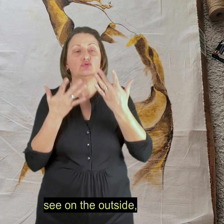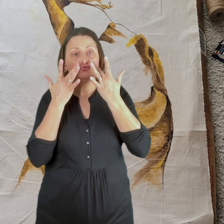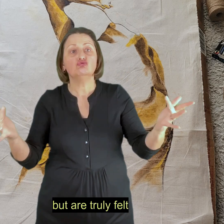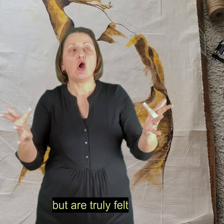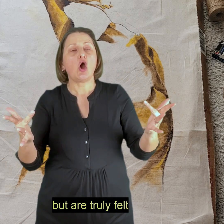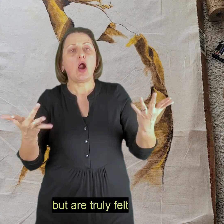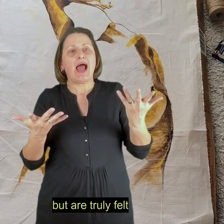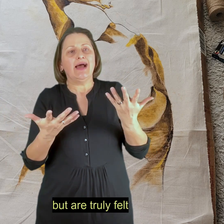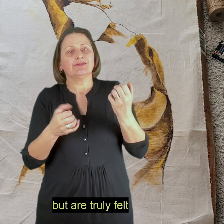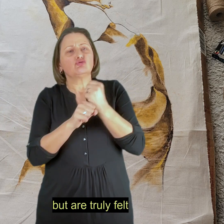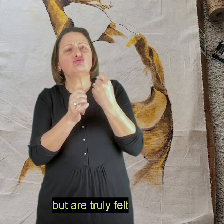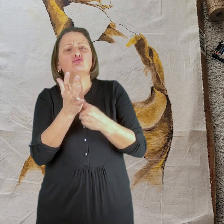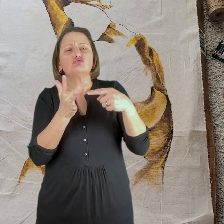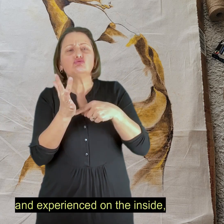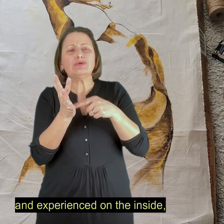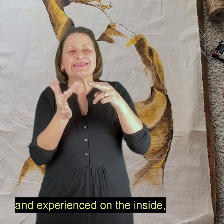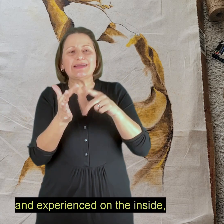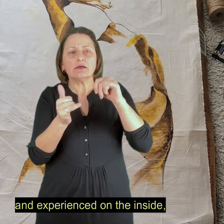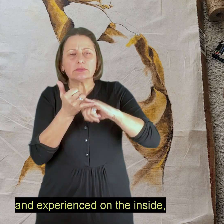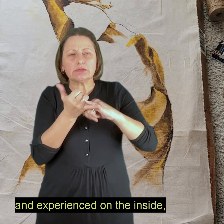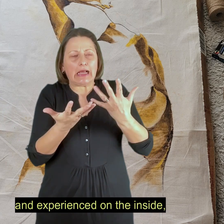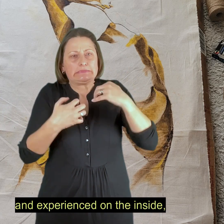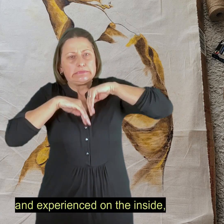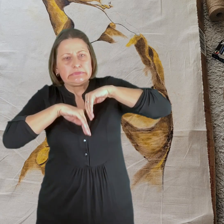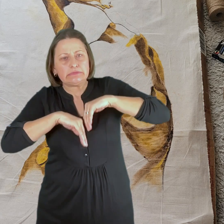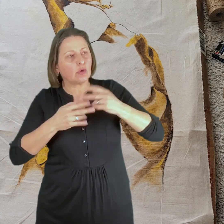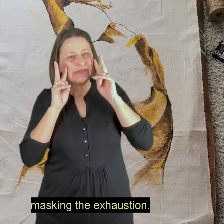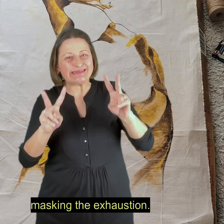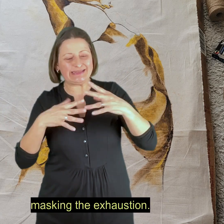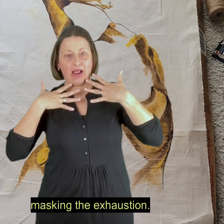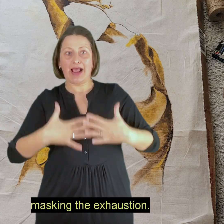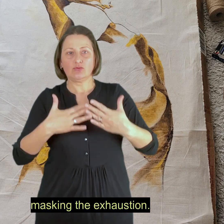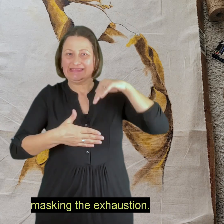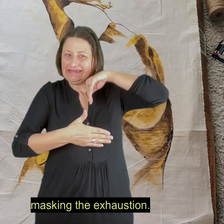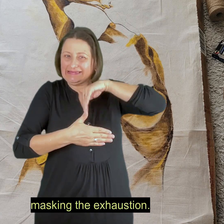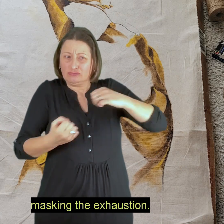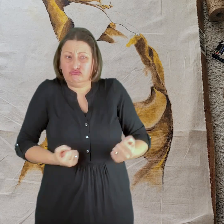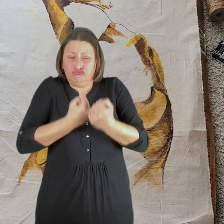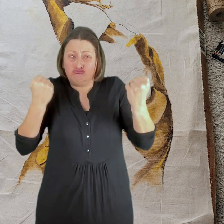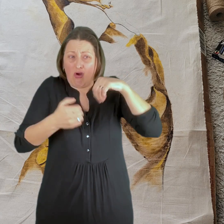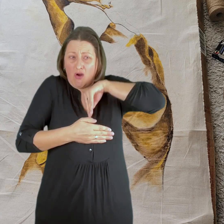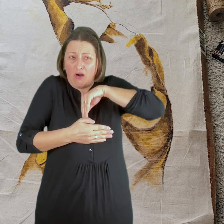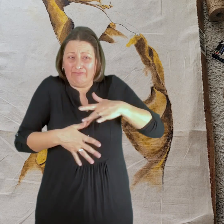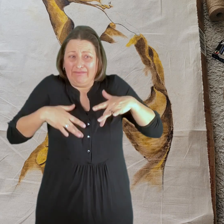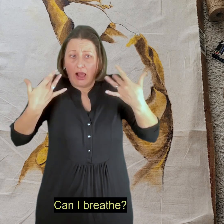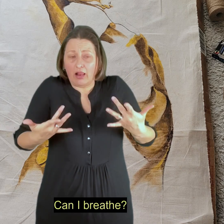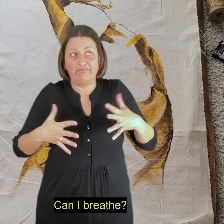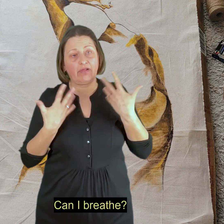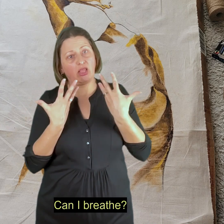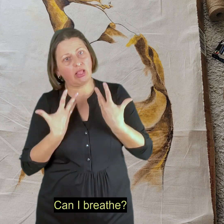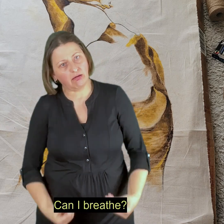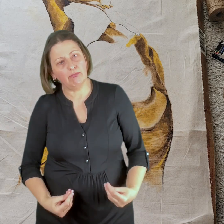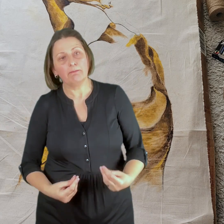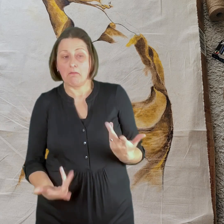outside but are truly felt and experienced on the inside, masking the exhaustion. Can